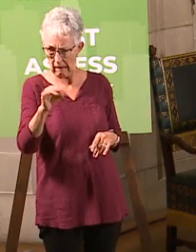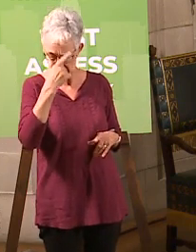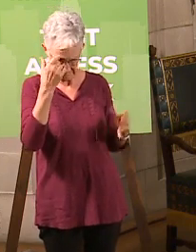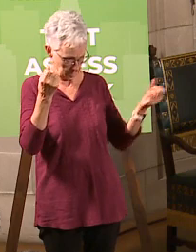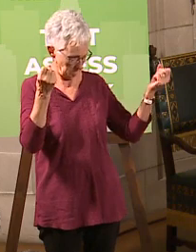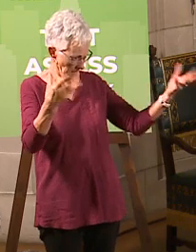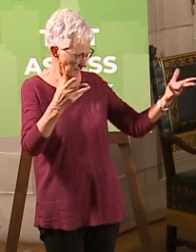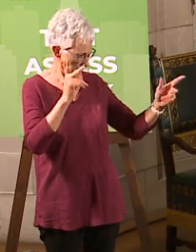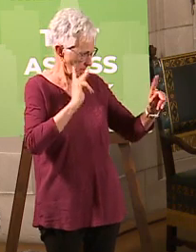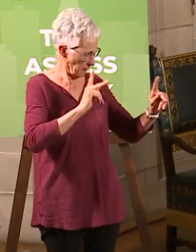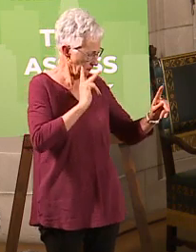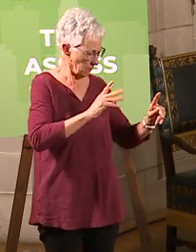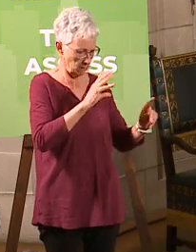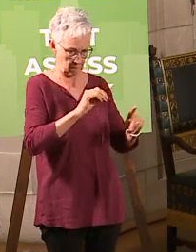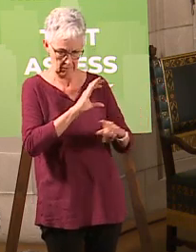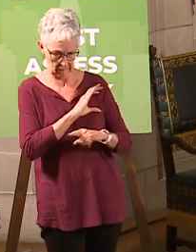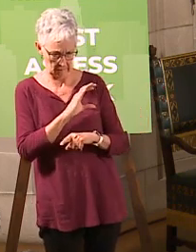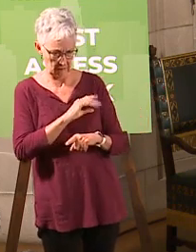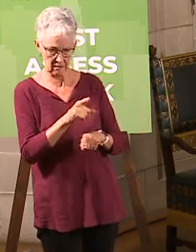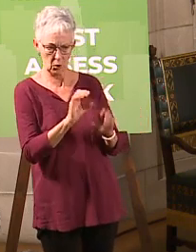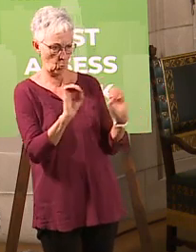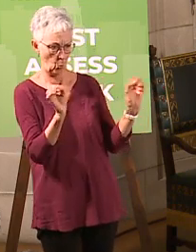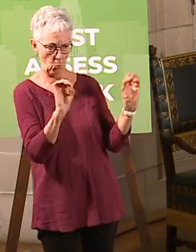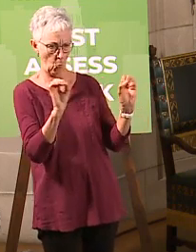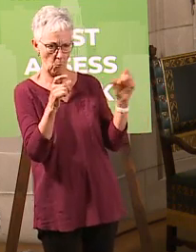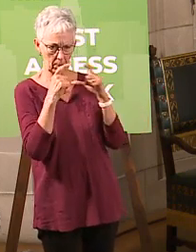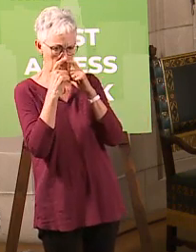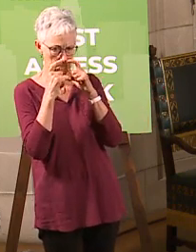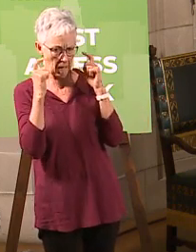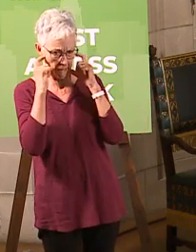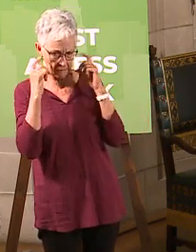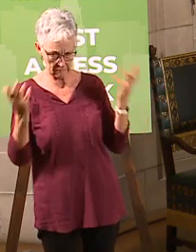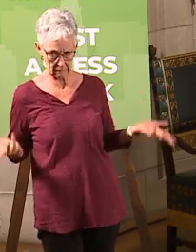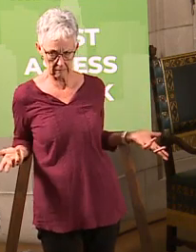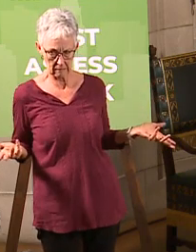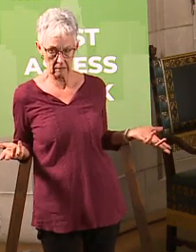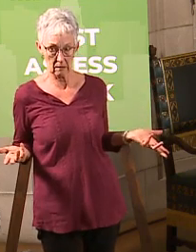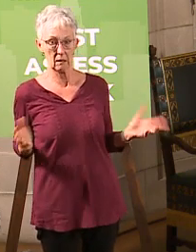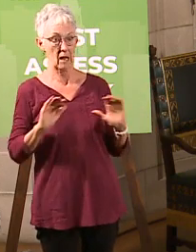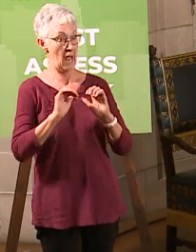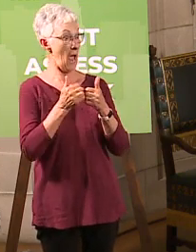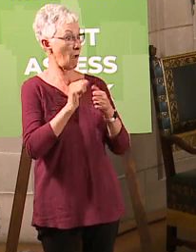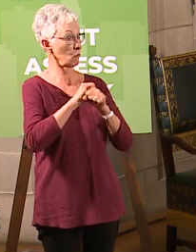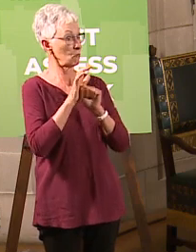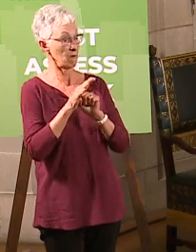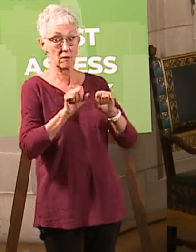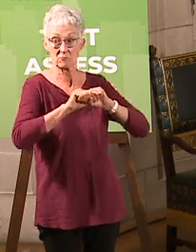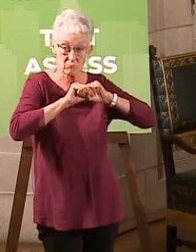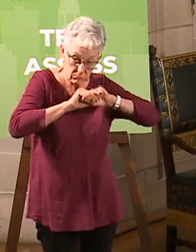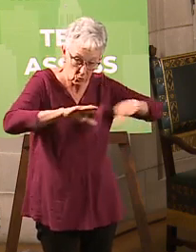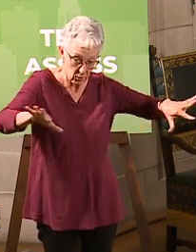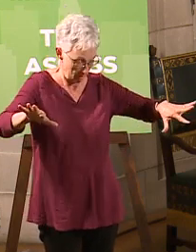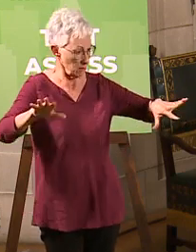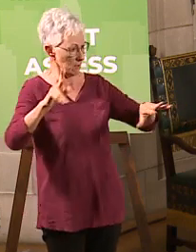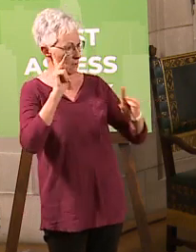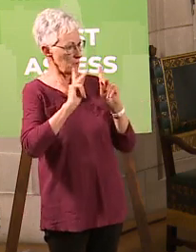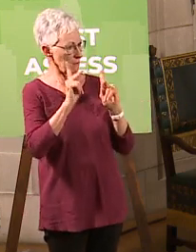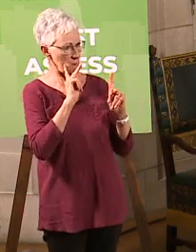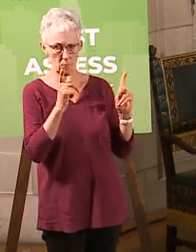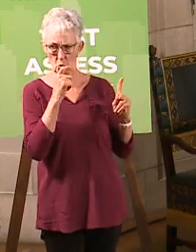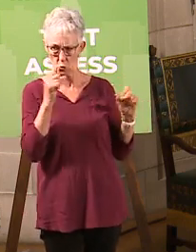continue to have that great dialogue. Grant Schulte, Associated Press, given the weekend's protests, are you expecting a flare-up of more